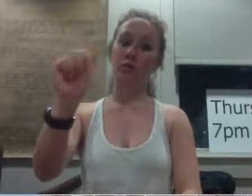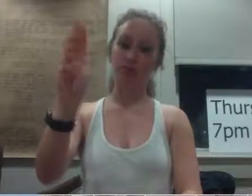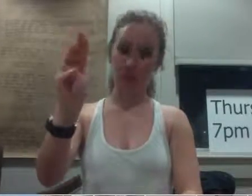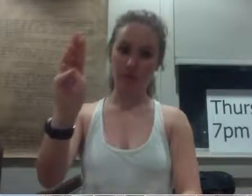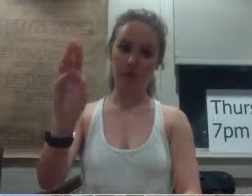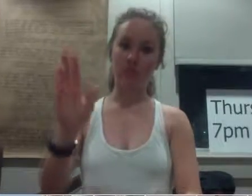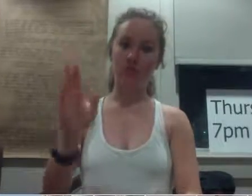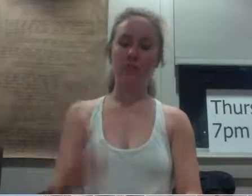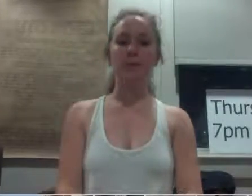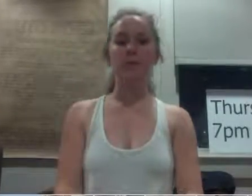I Have a Dream.